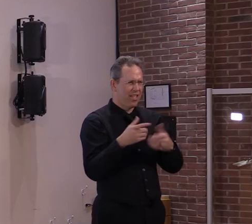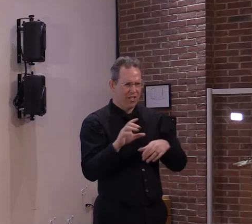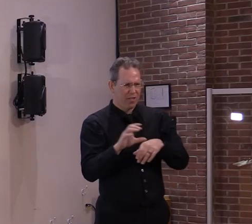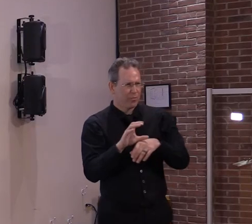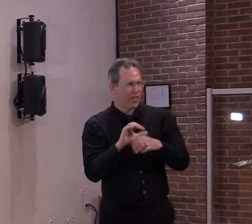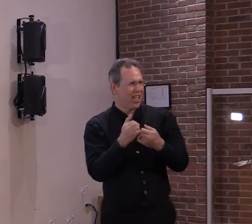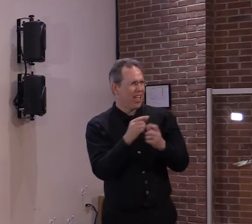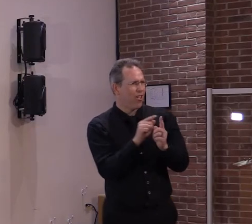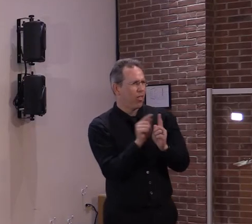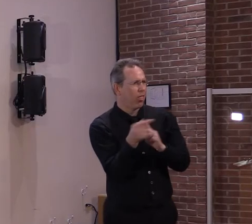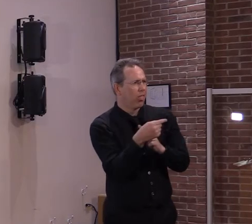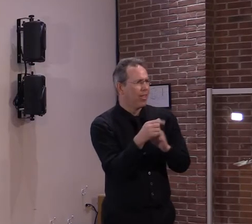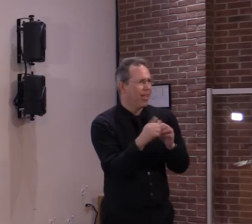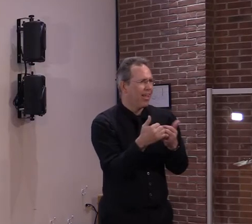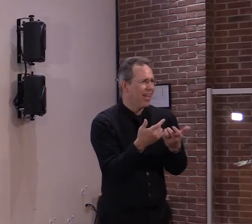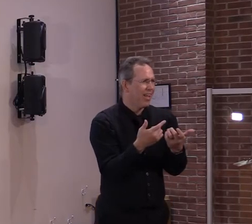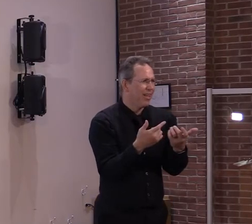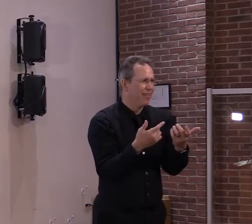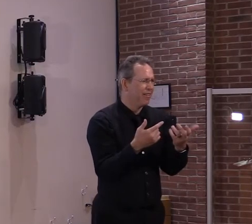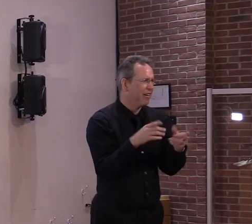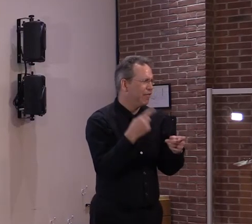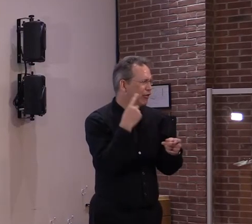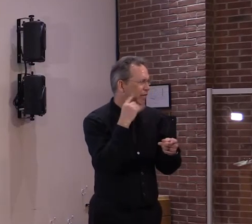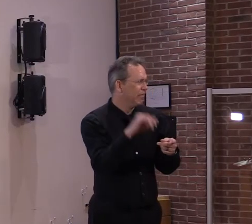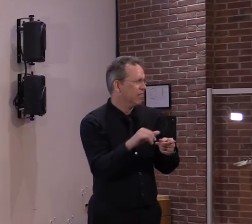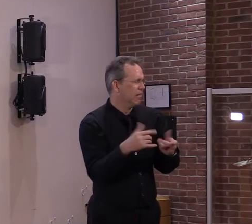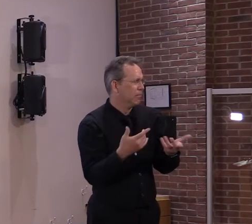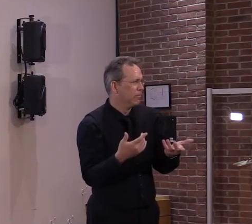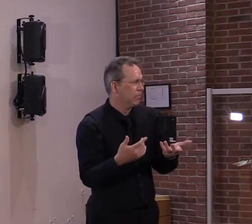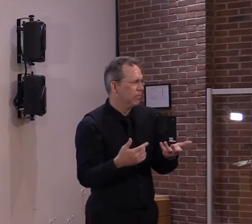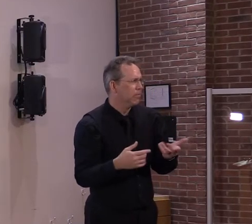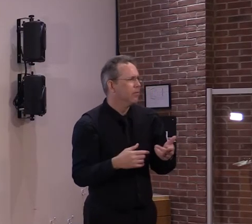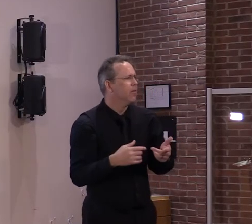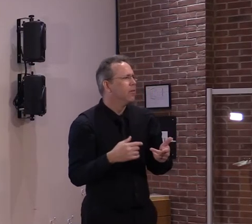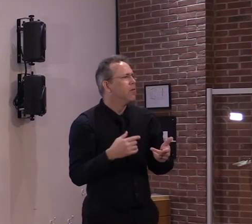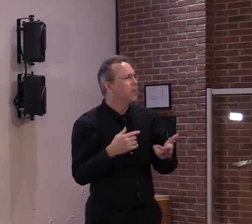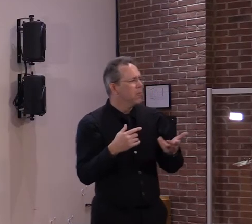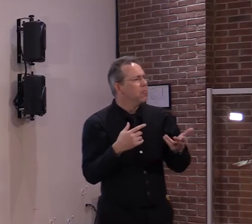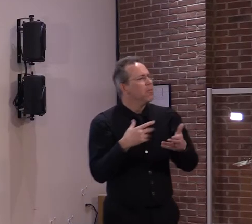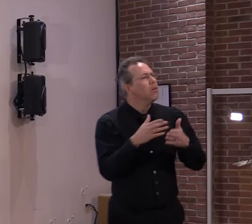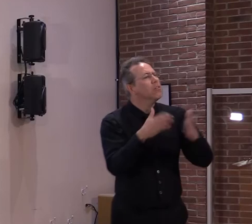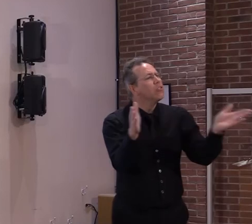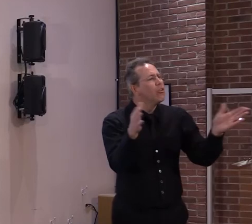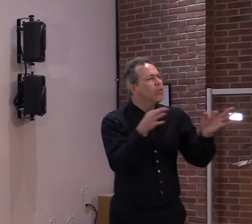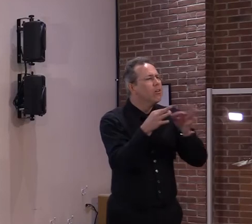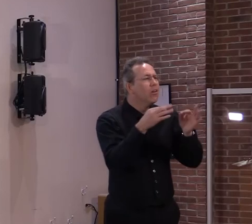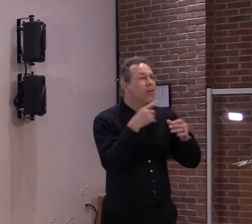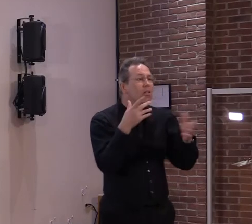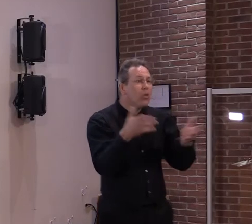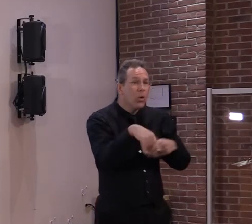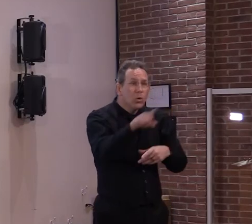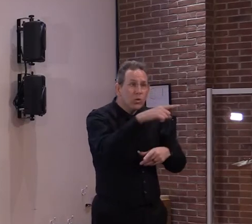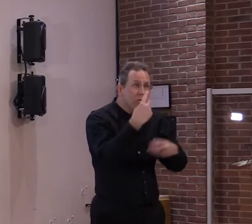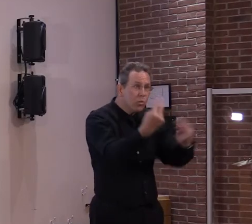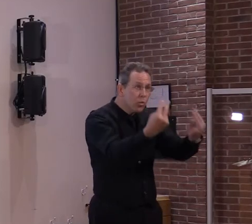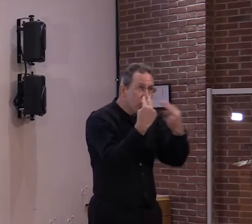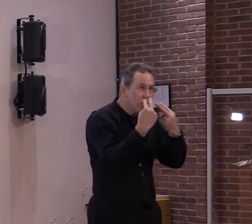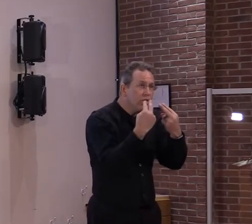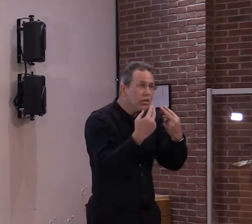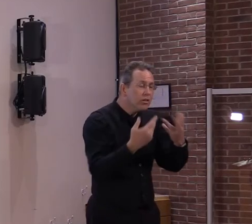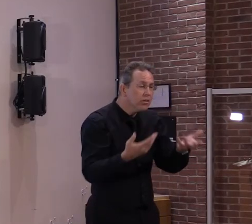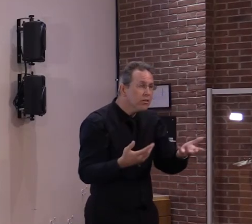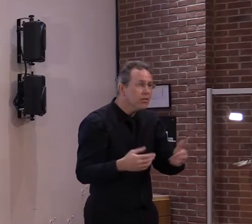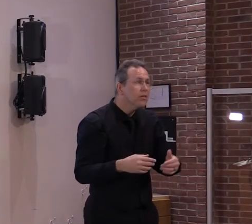lot. And just so people in the state can understand, it doesn't mean that's a poor strategy, but it's